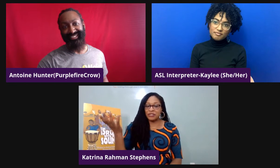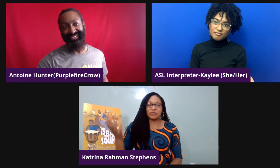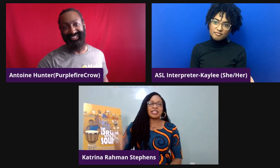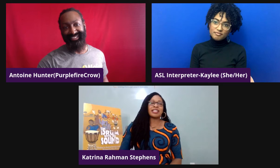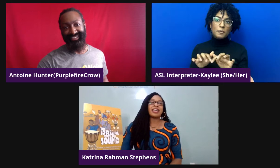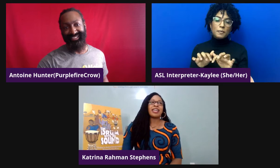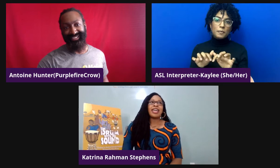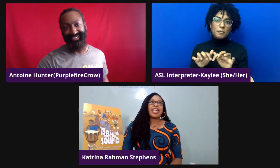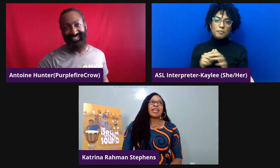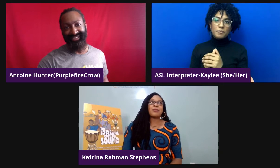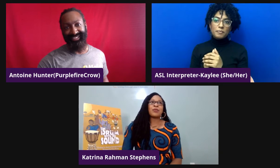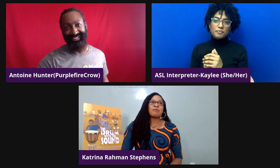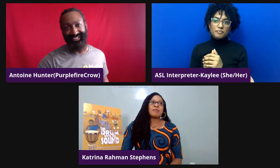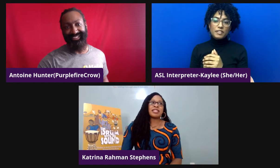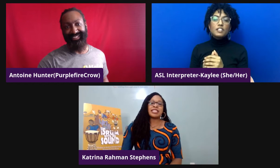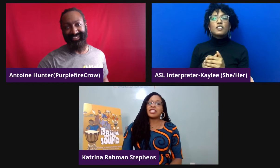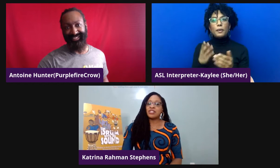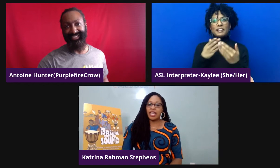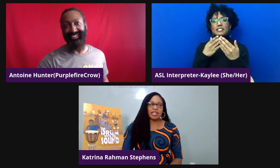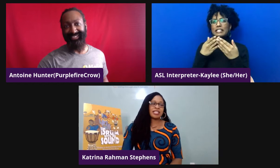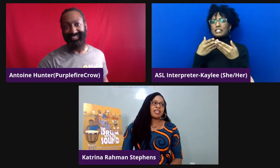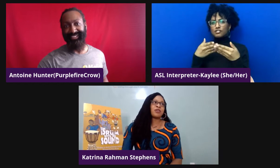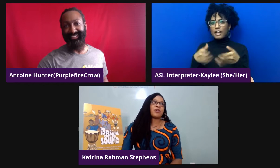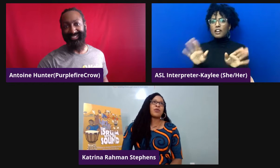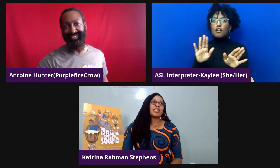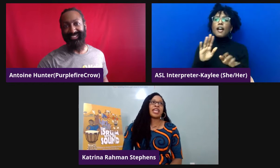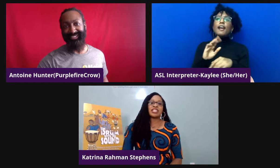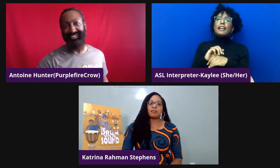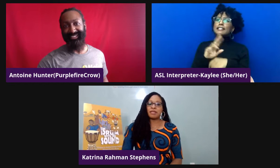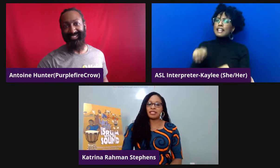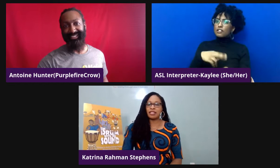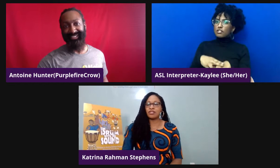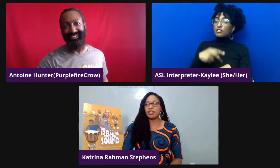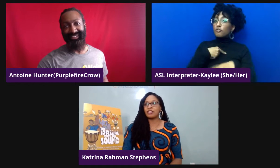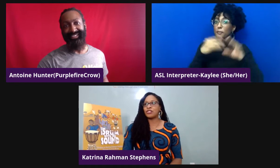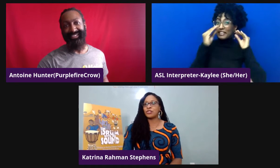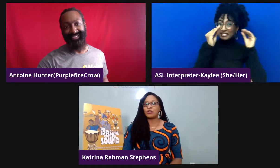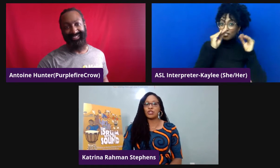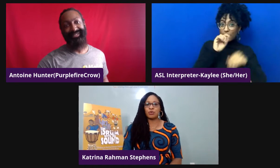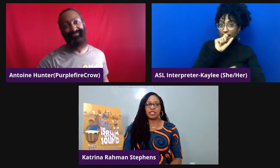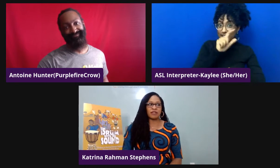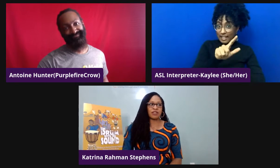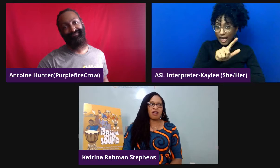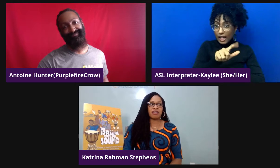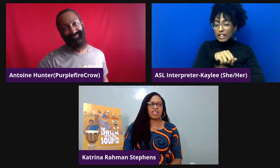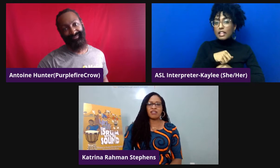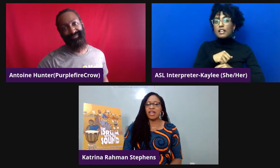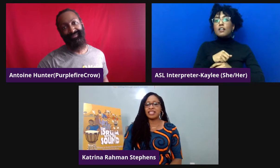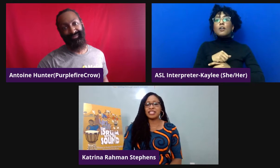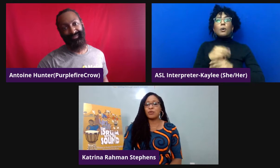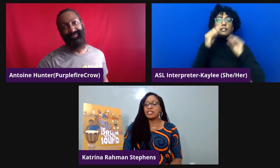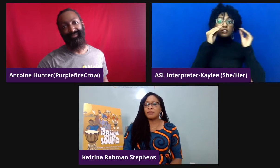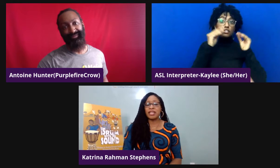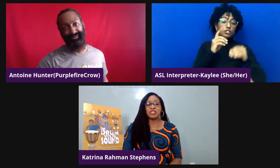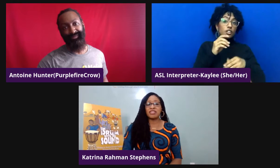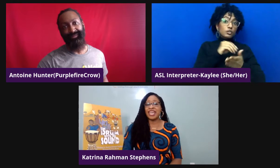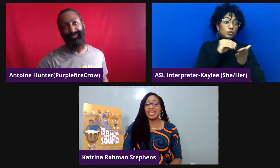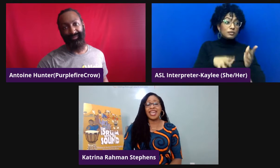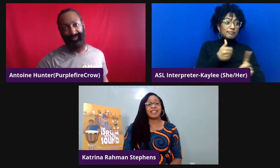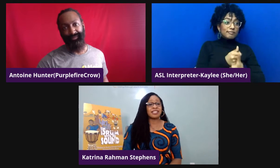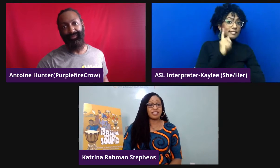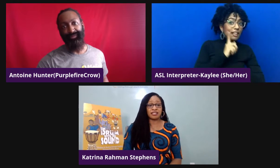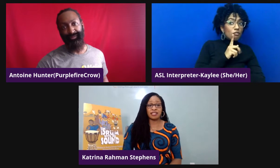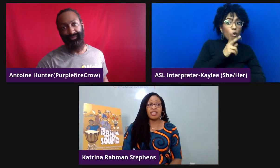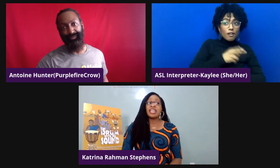general, naturally. And with me teaching ASL, or last year me teaching students who are deaf and hard of hearing, I just wanted to make sure they